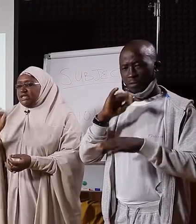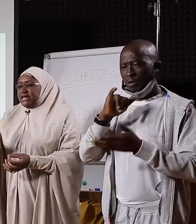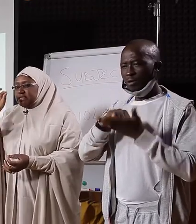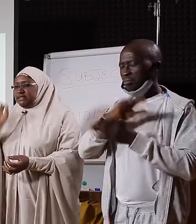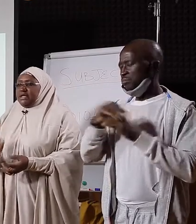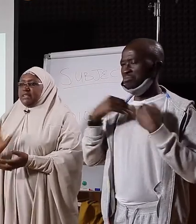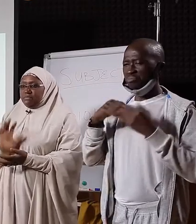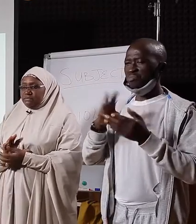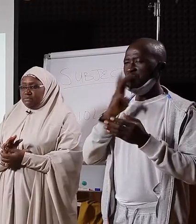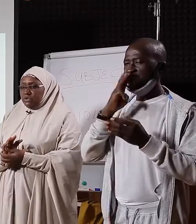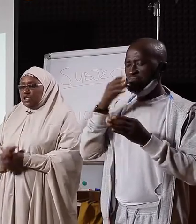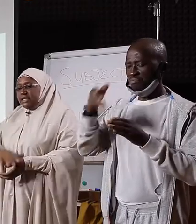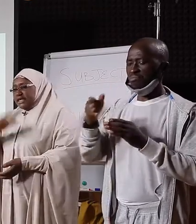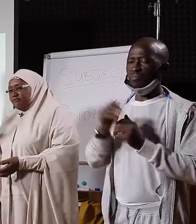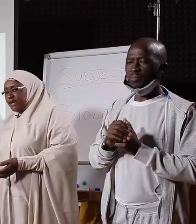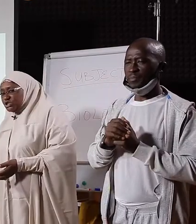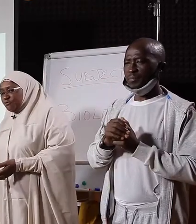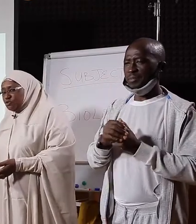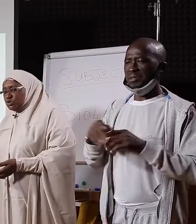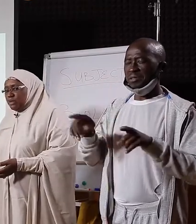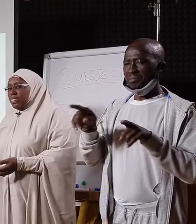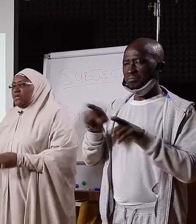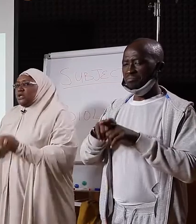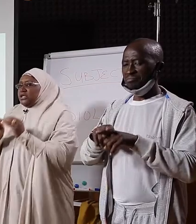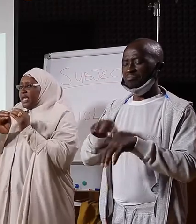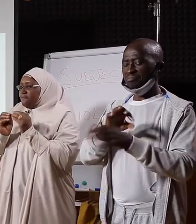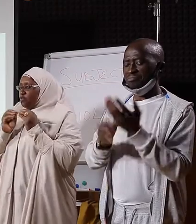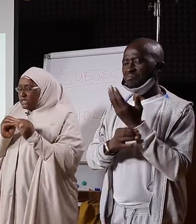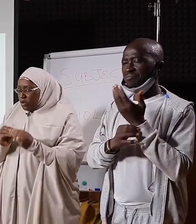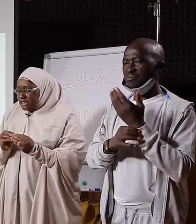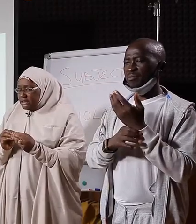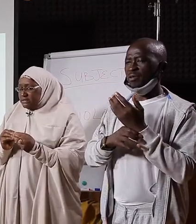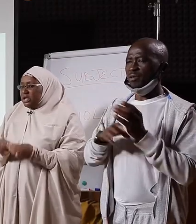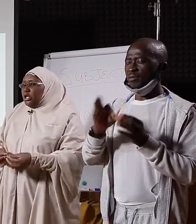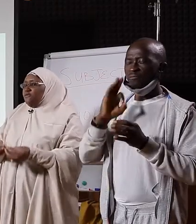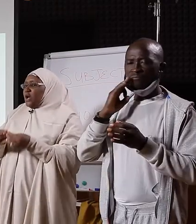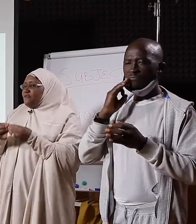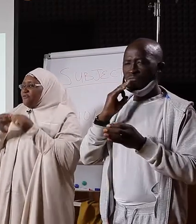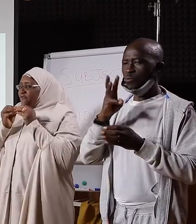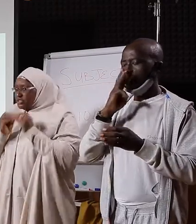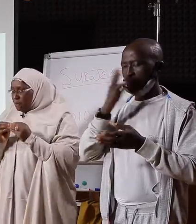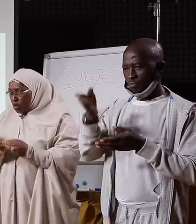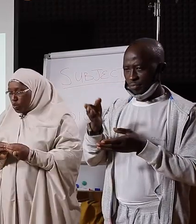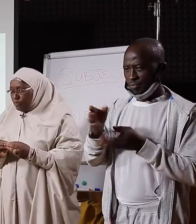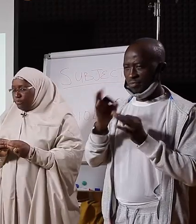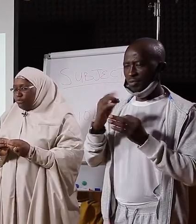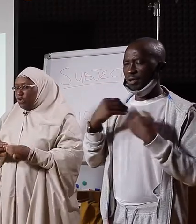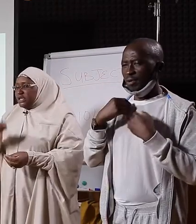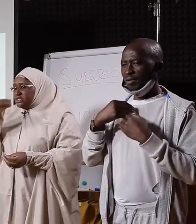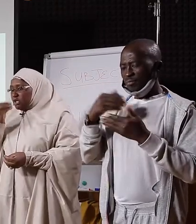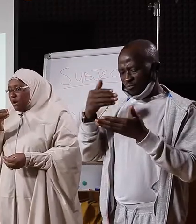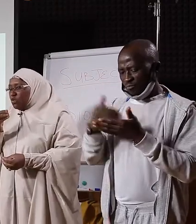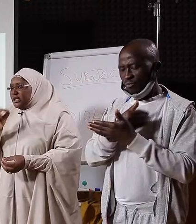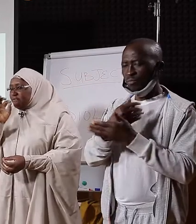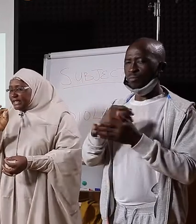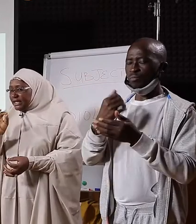water content in them. Just like in fleshy fruits, they have water content. If you have a fresh mango, you are